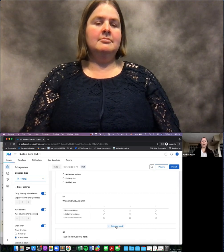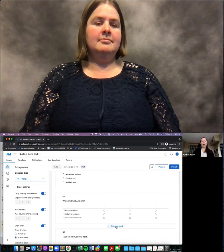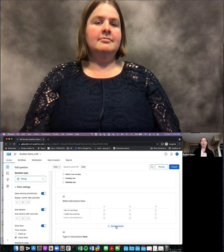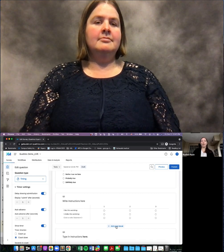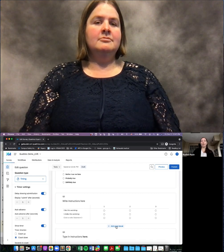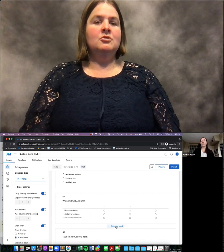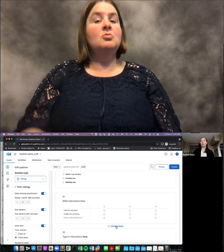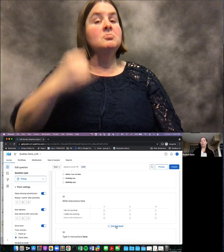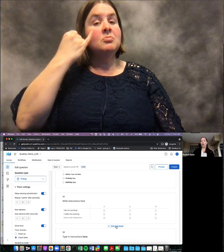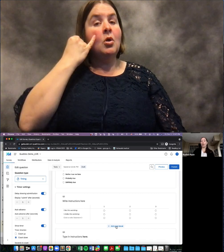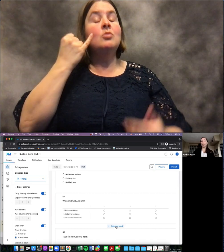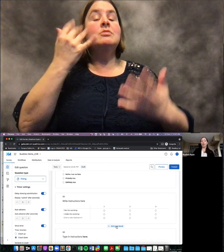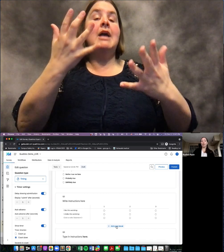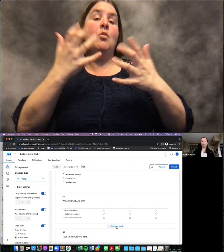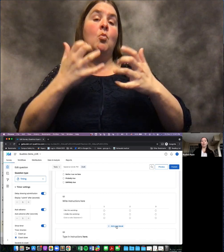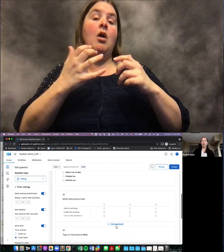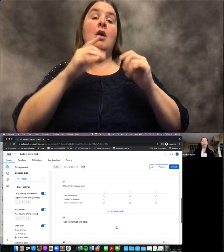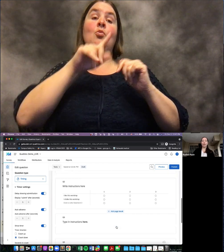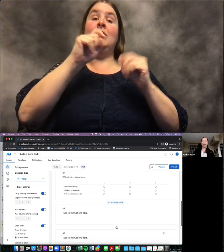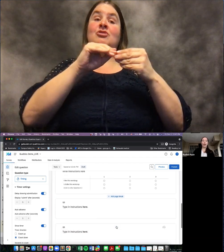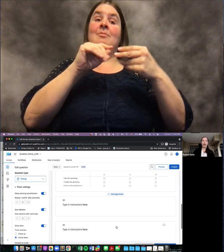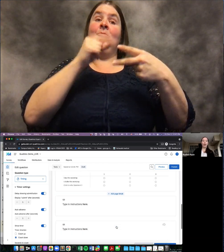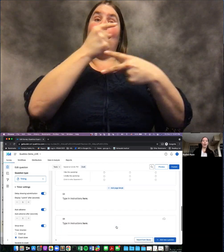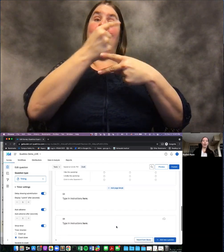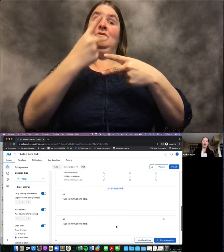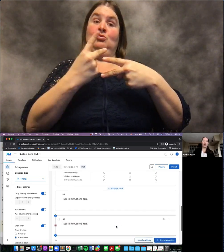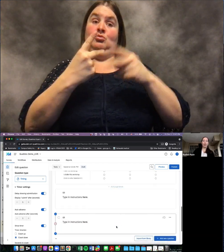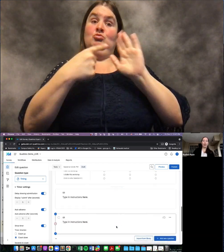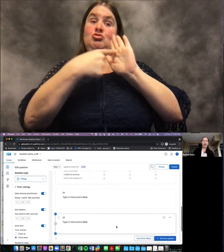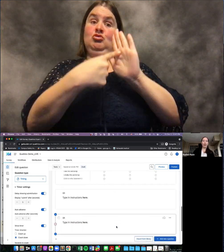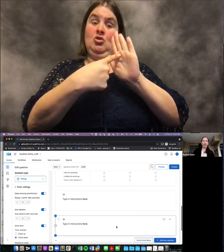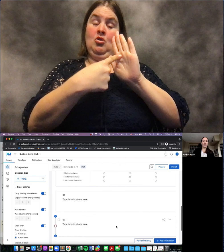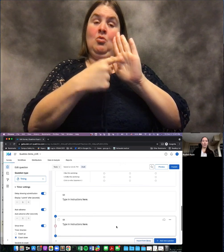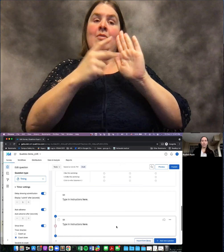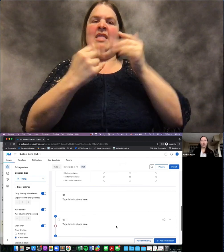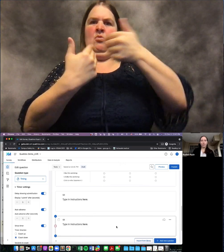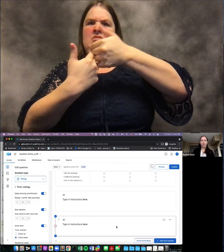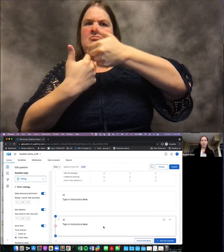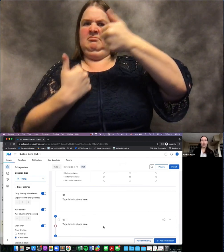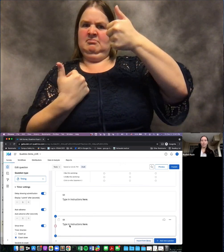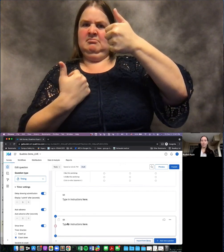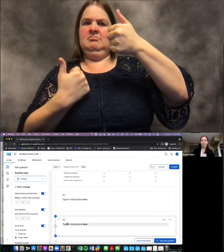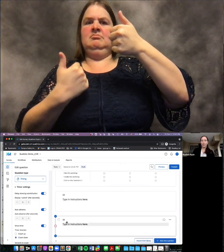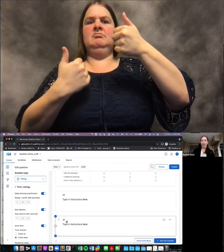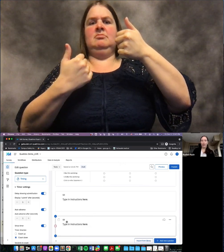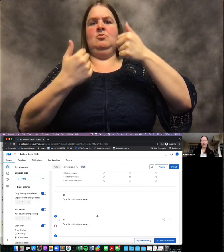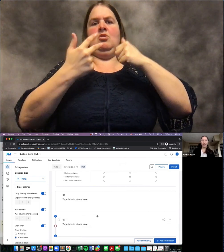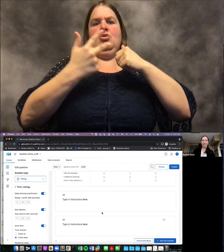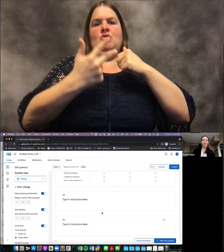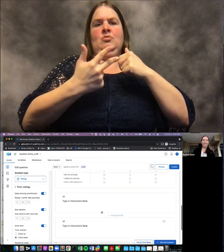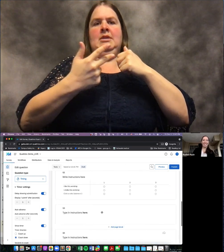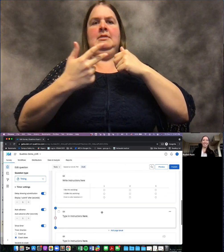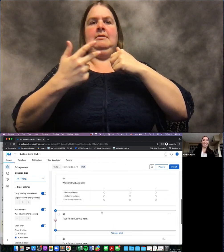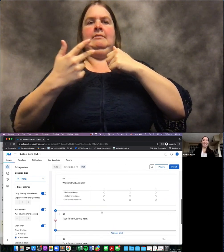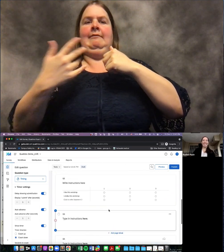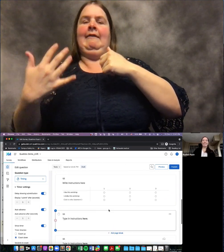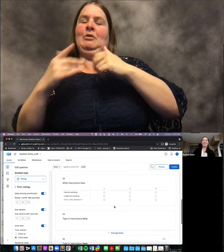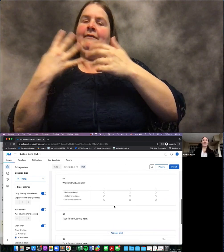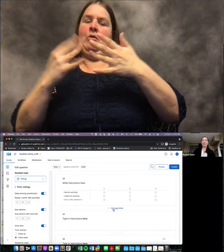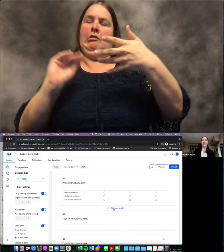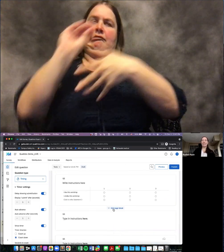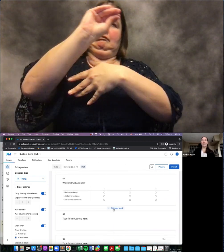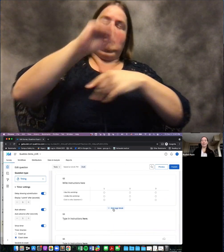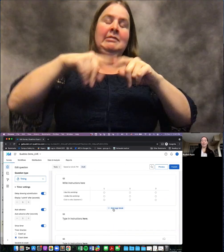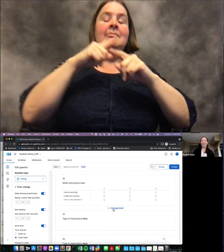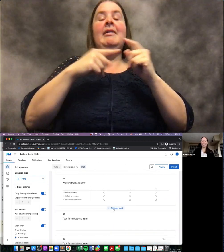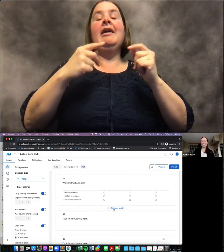So if I want questions 1 and 2, and 3 and 5 to